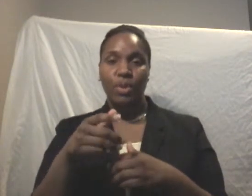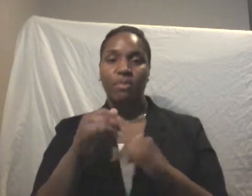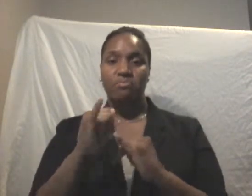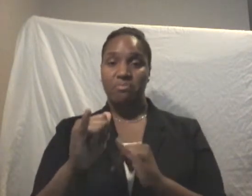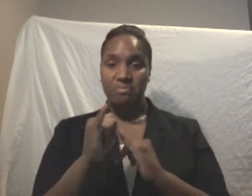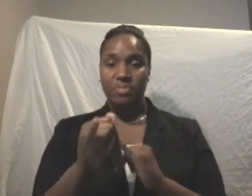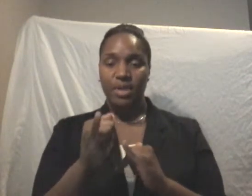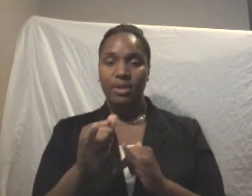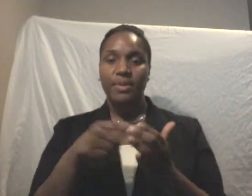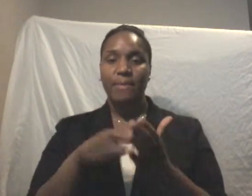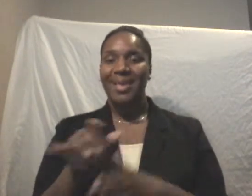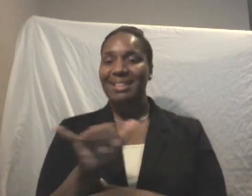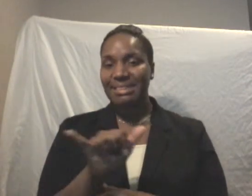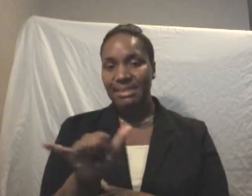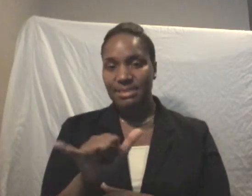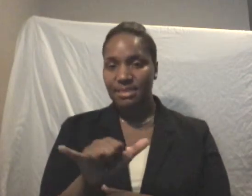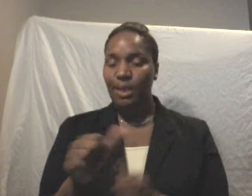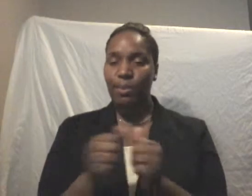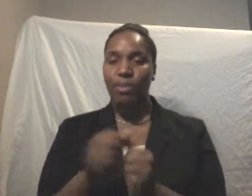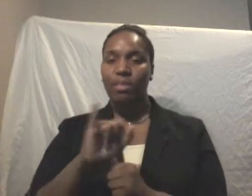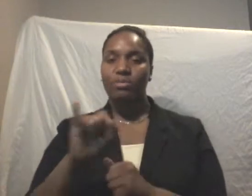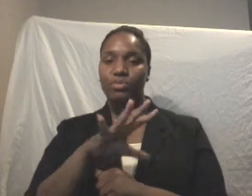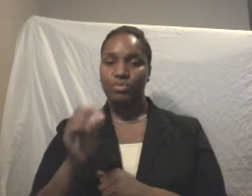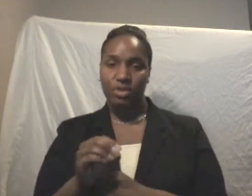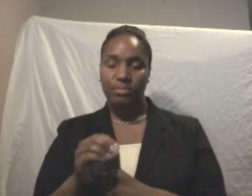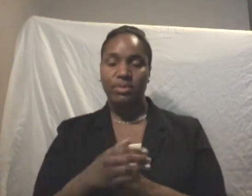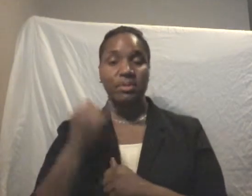understand me, please stop me and I'll be glad to repeat anything at all.